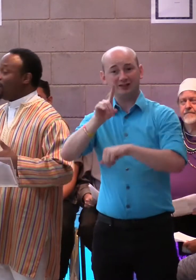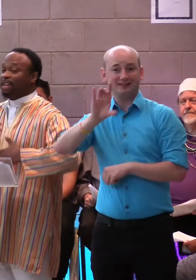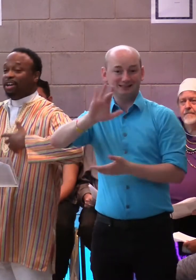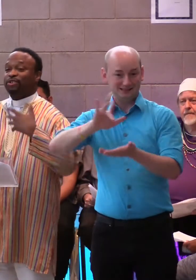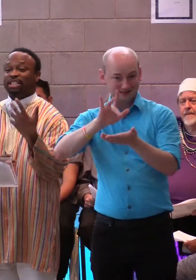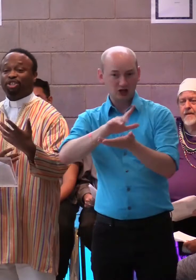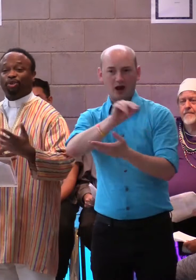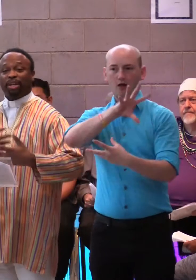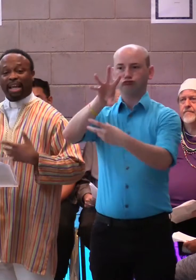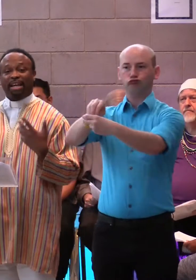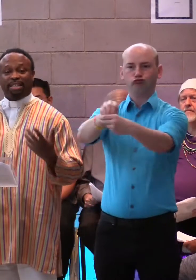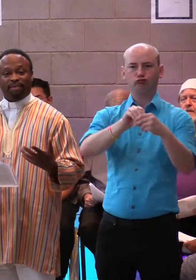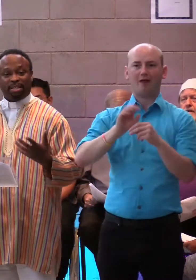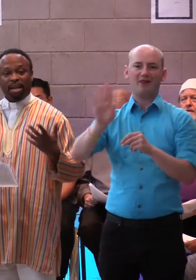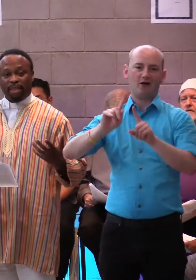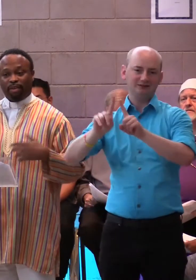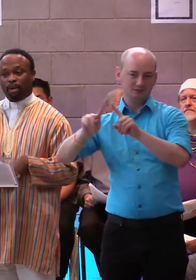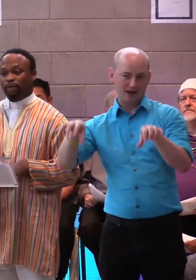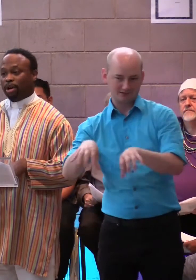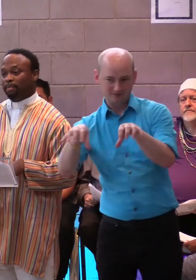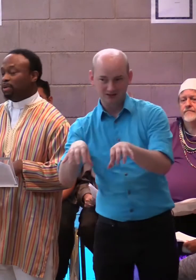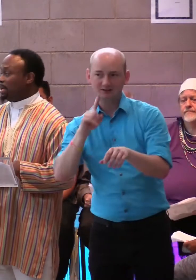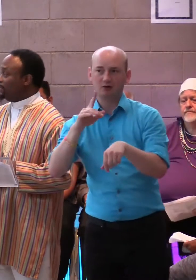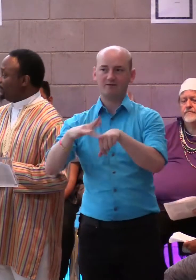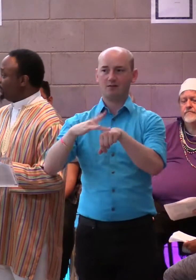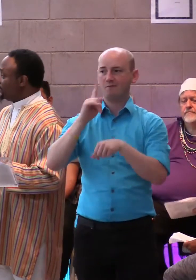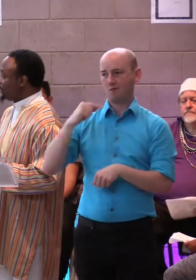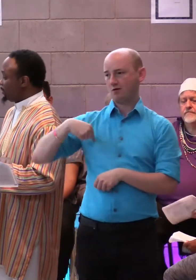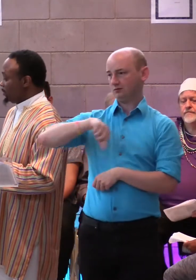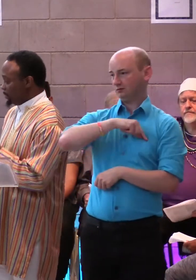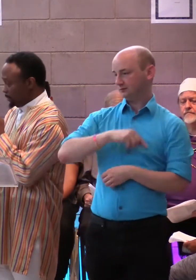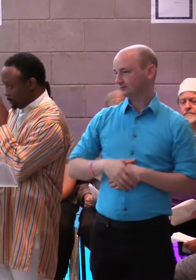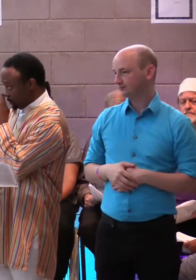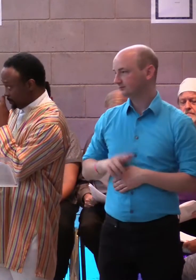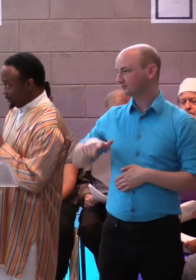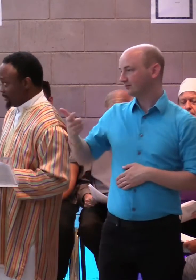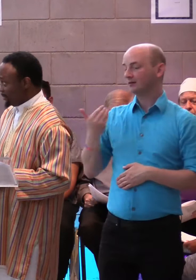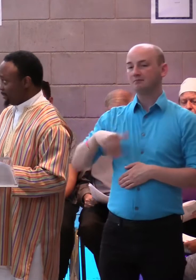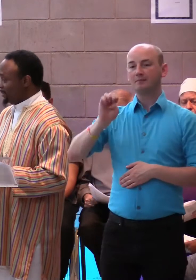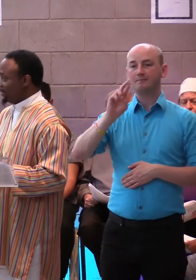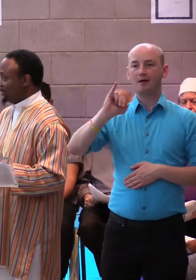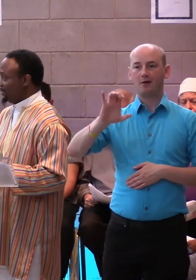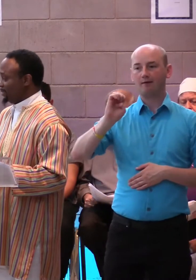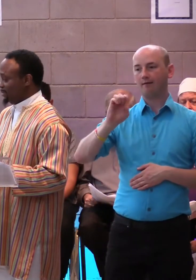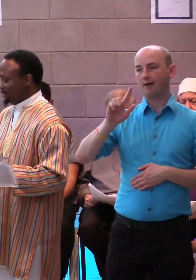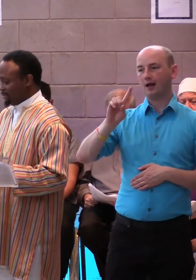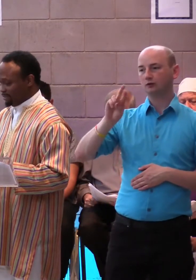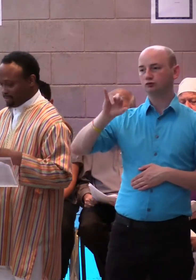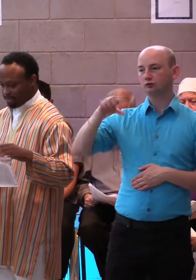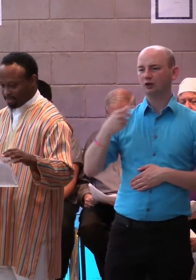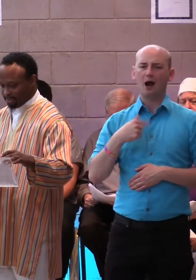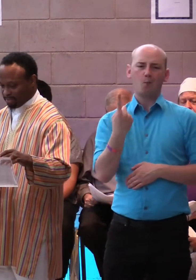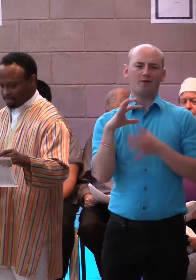yourselves in all the other center-related activities that are there for our community. And I'm Eric Eldridge, and one of the coordinators of Center Faith.